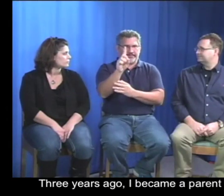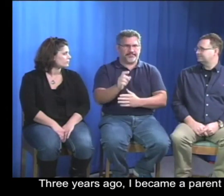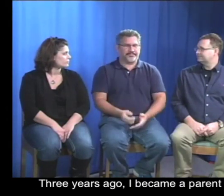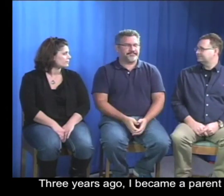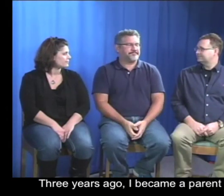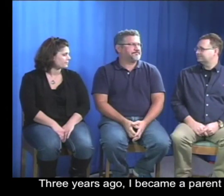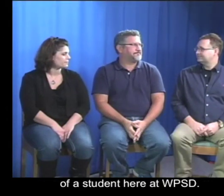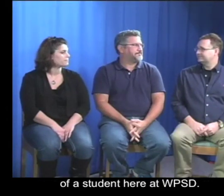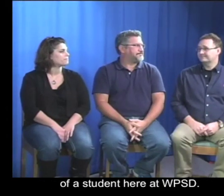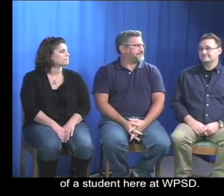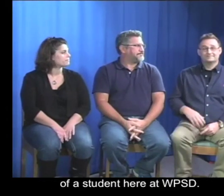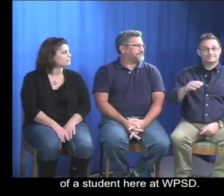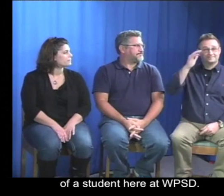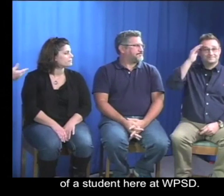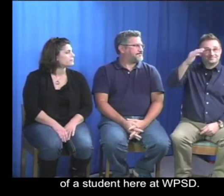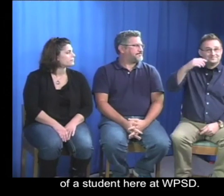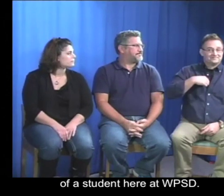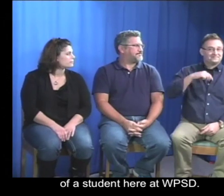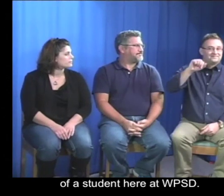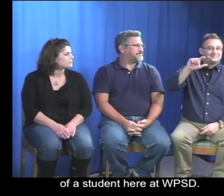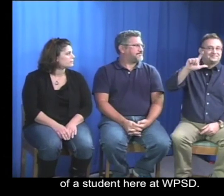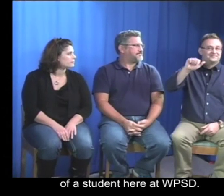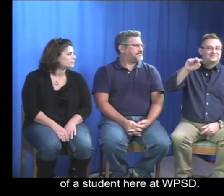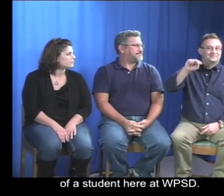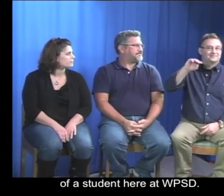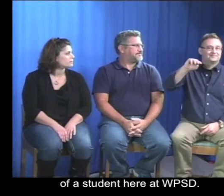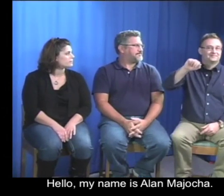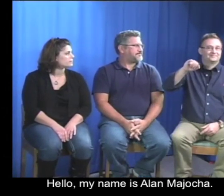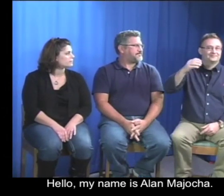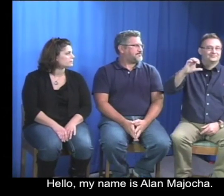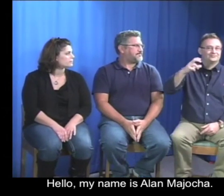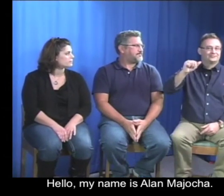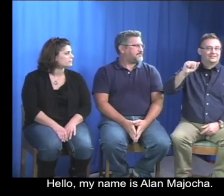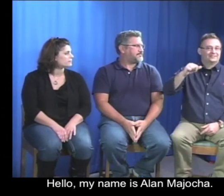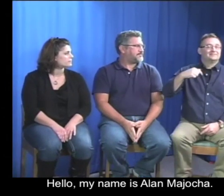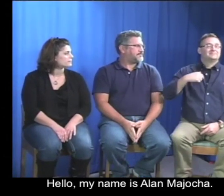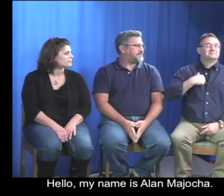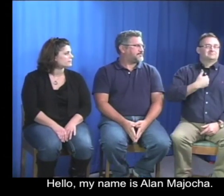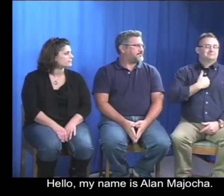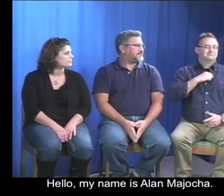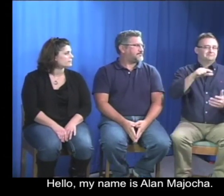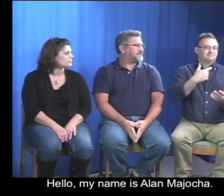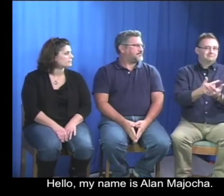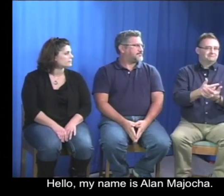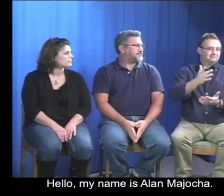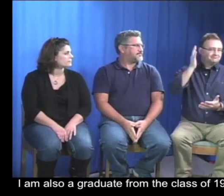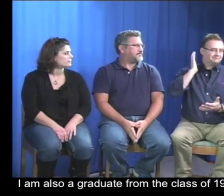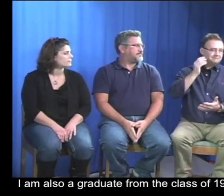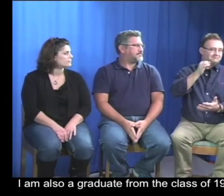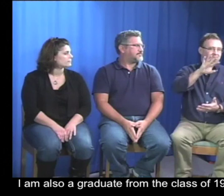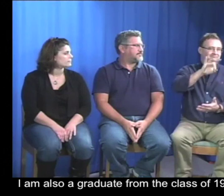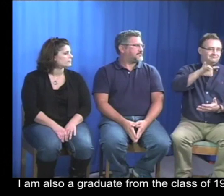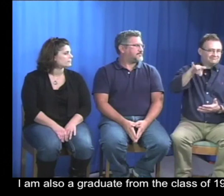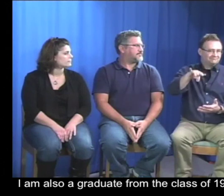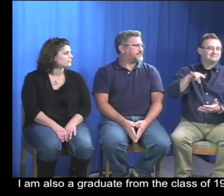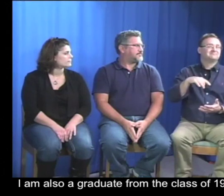student here at WPSD. Hello, my name is Alan Majoka, and I am also a graduate